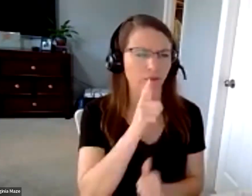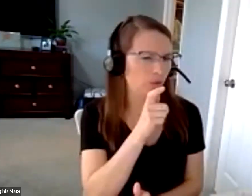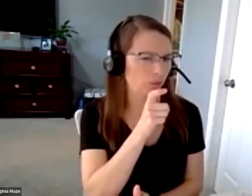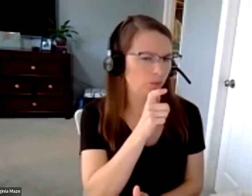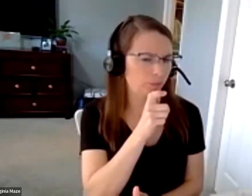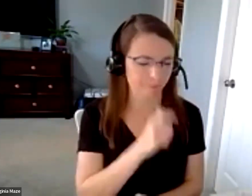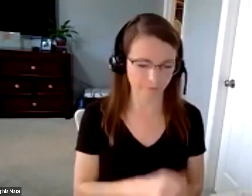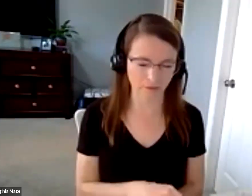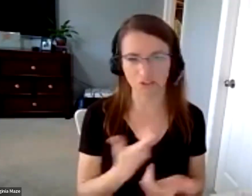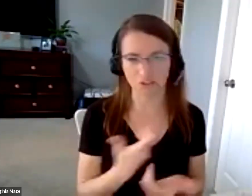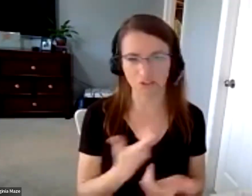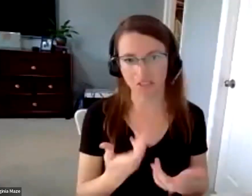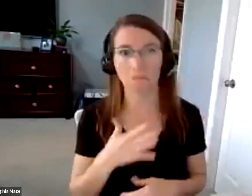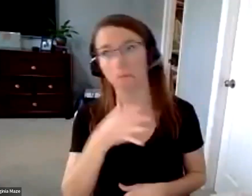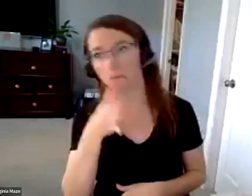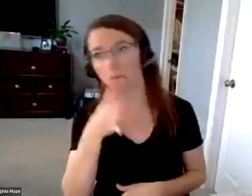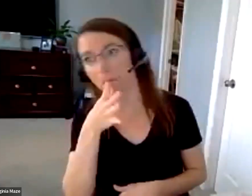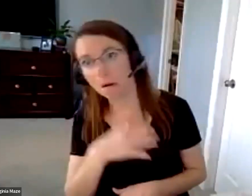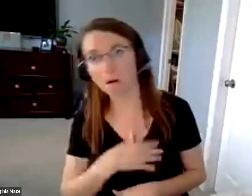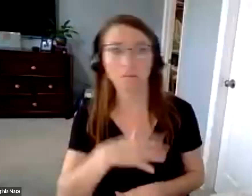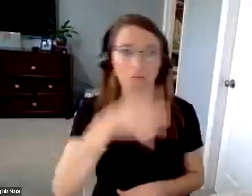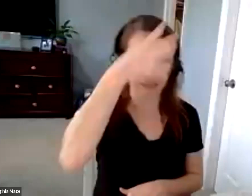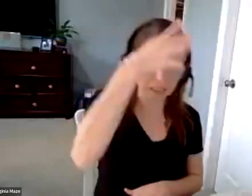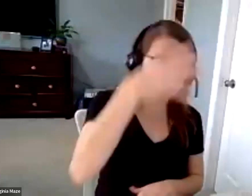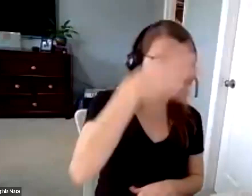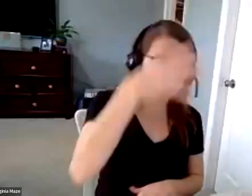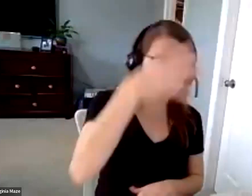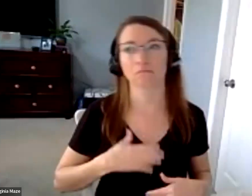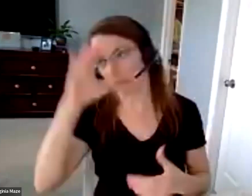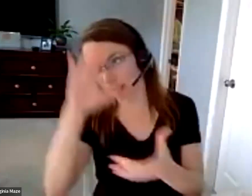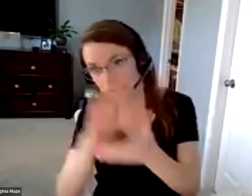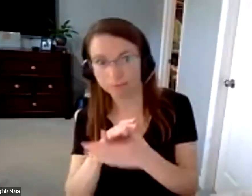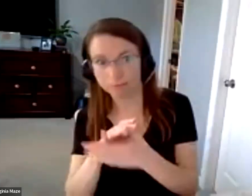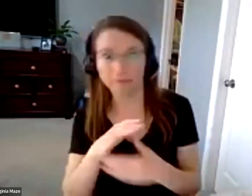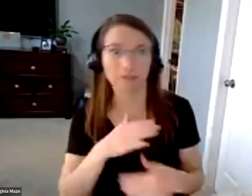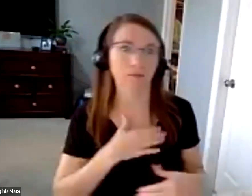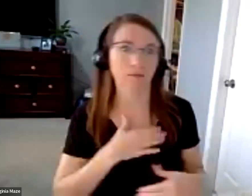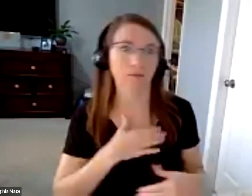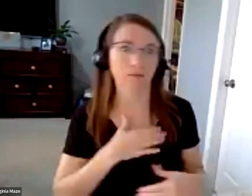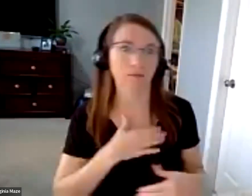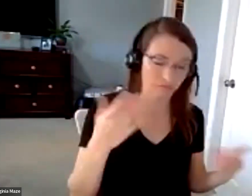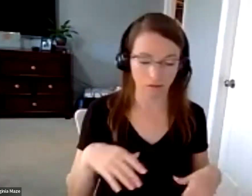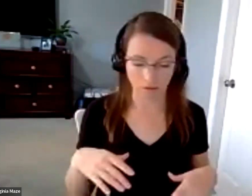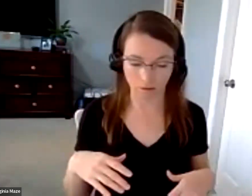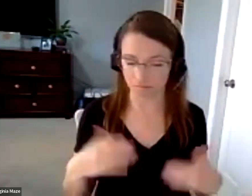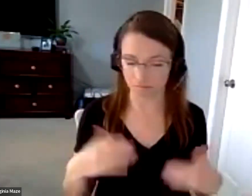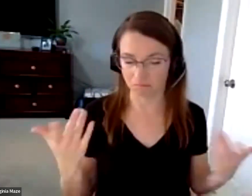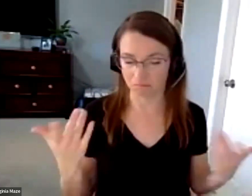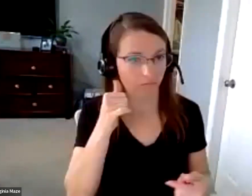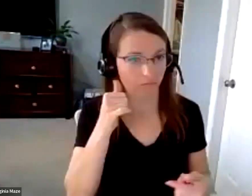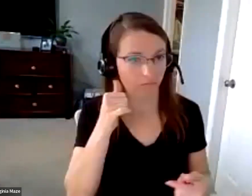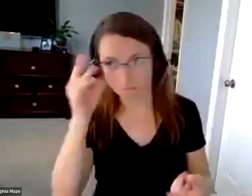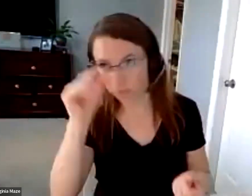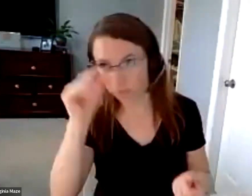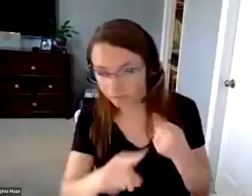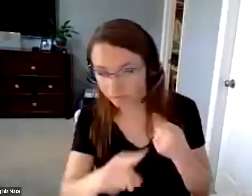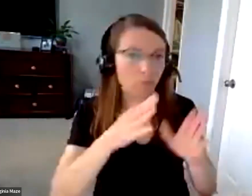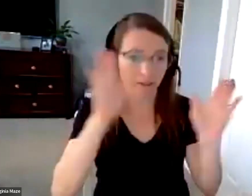who? You say my mom, my dad, husband, um,